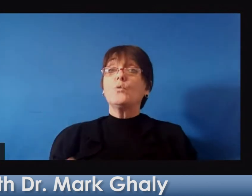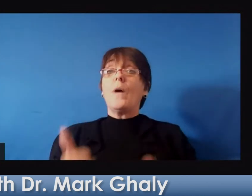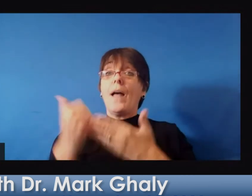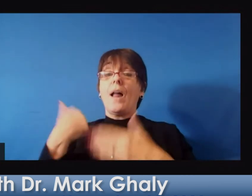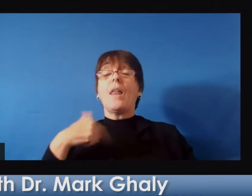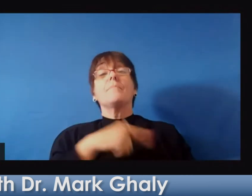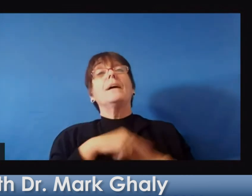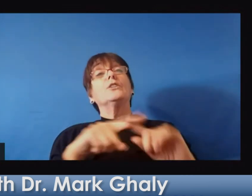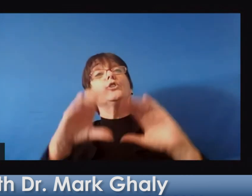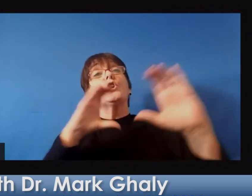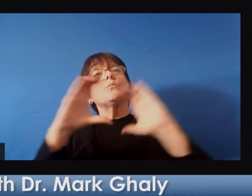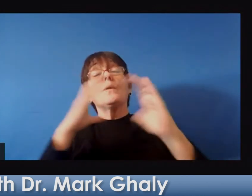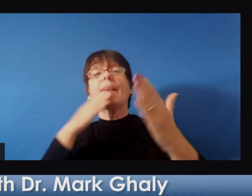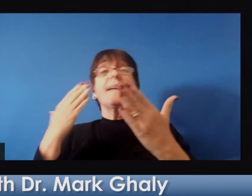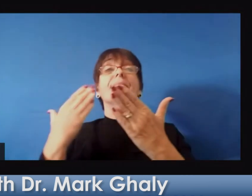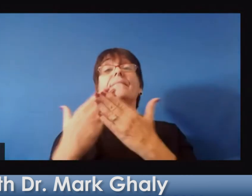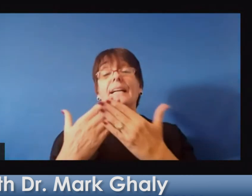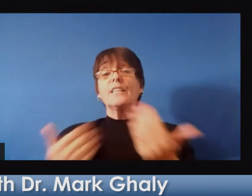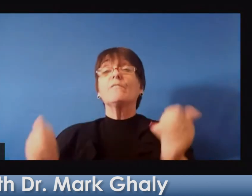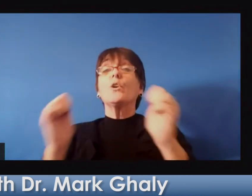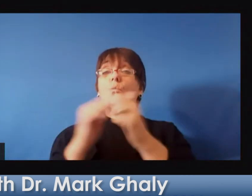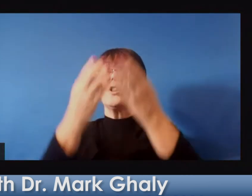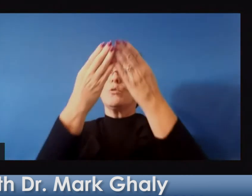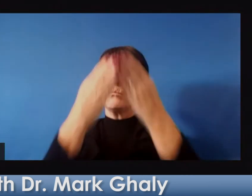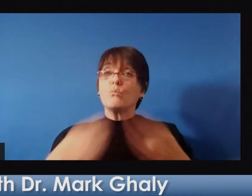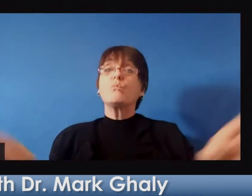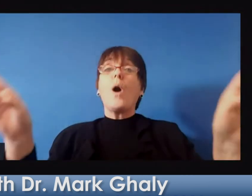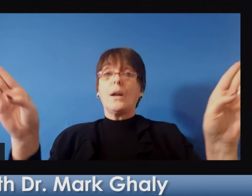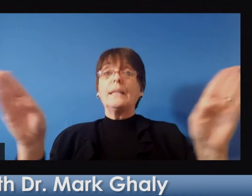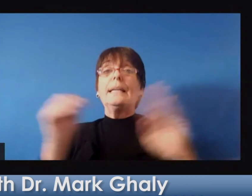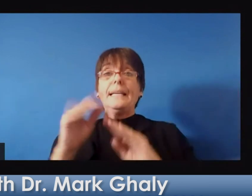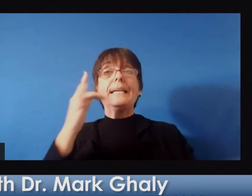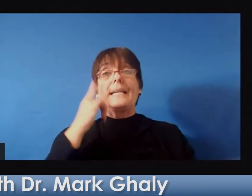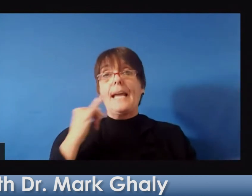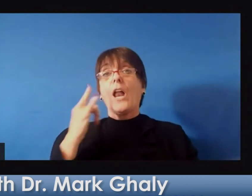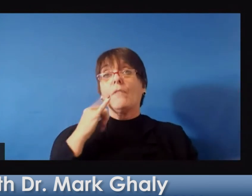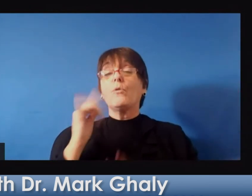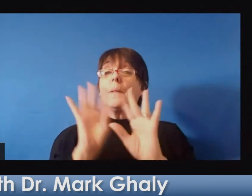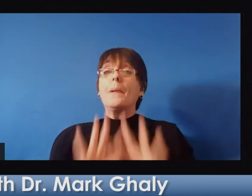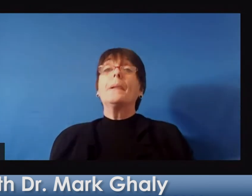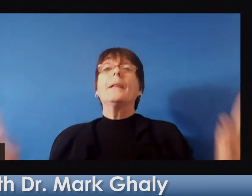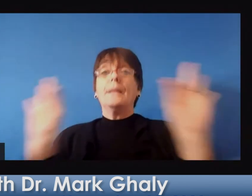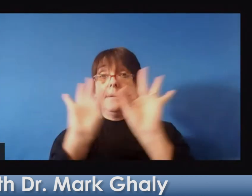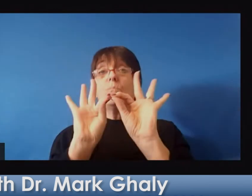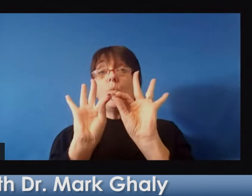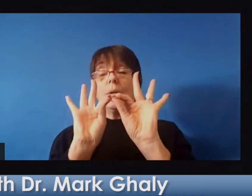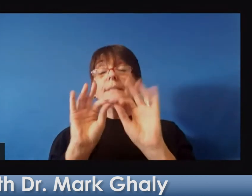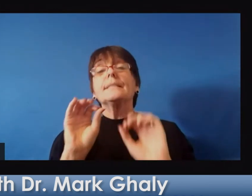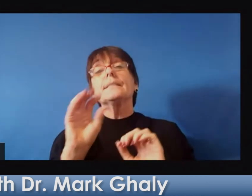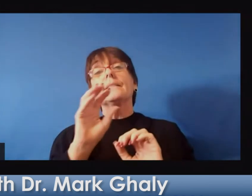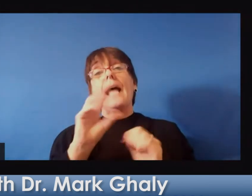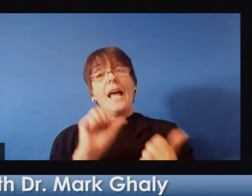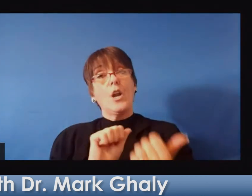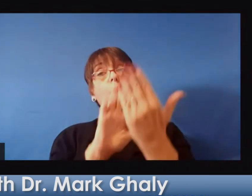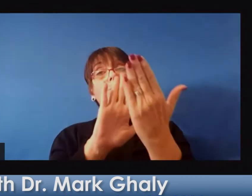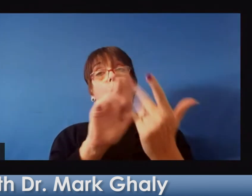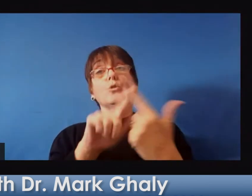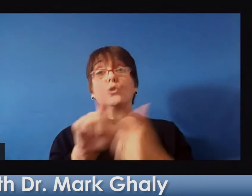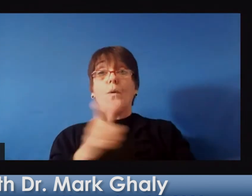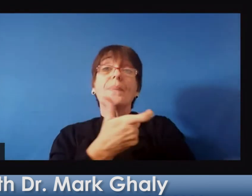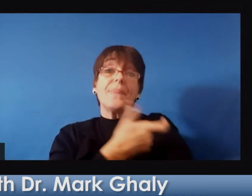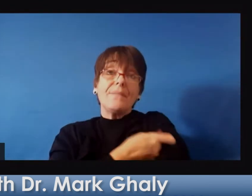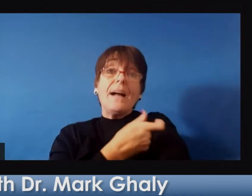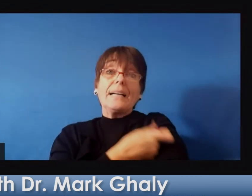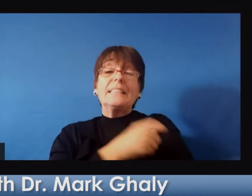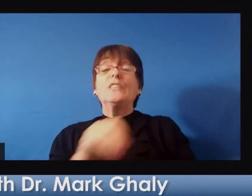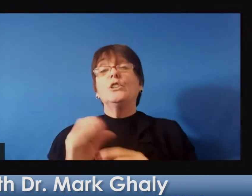communicate effectively with broadly across California the importance and approach to vaccination in